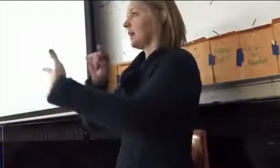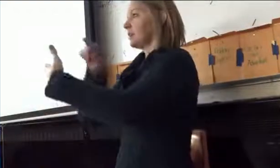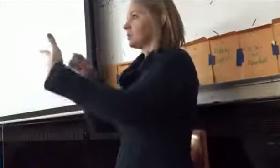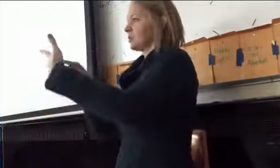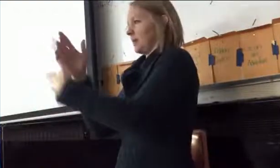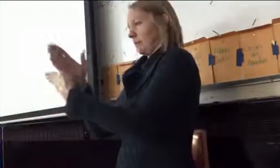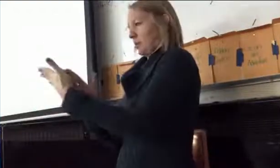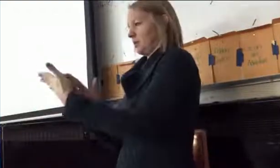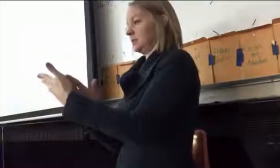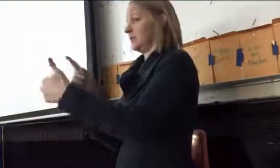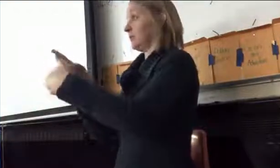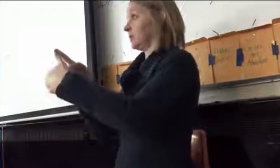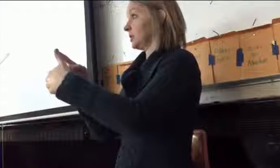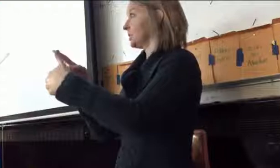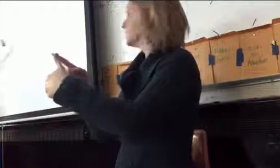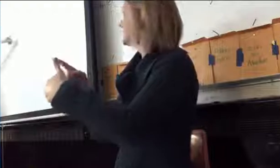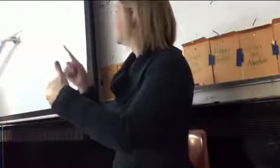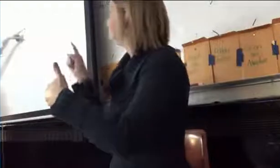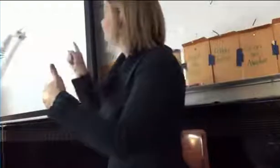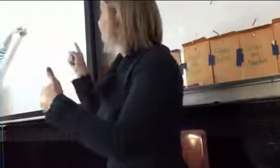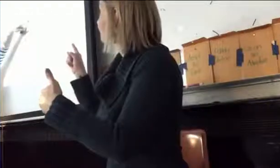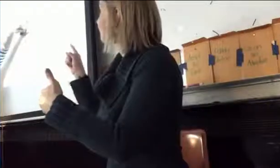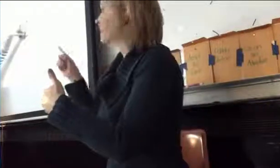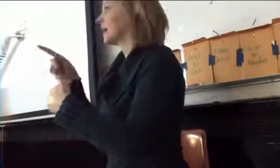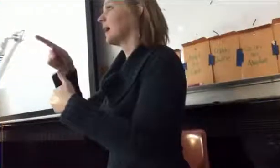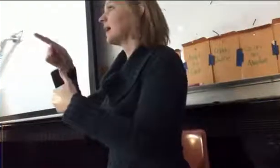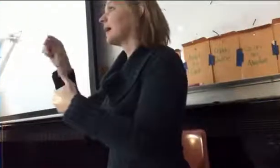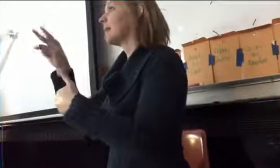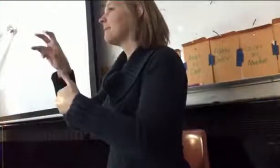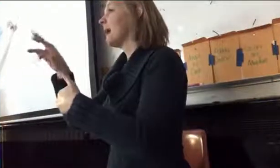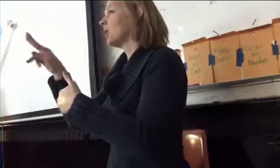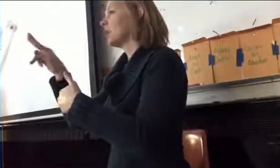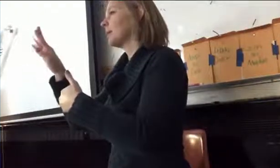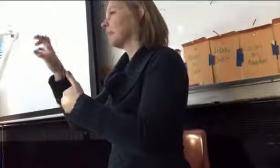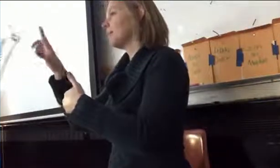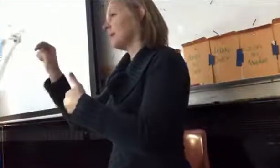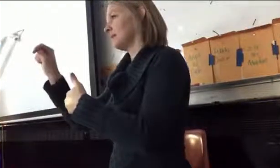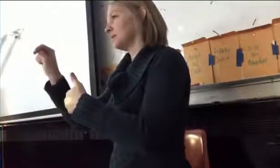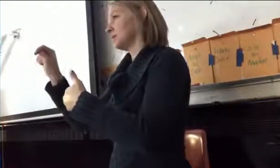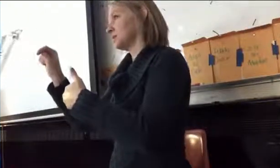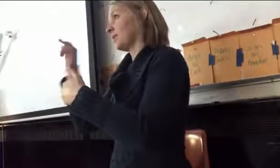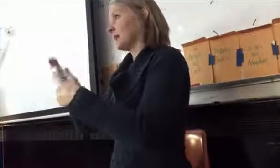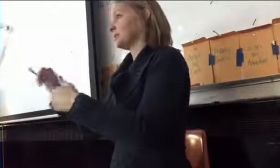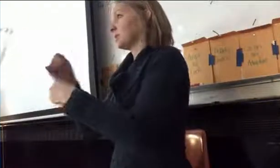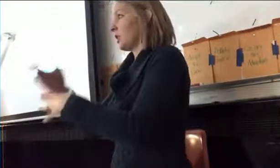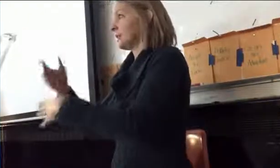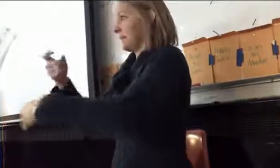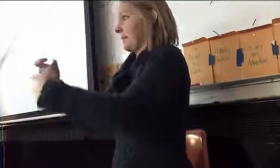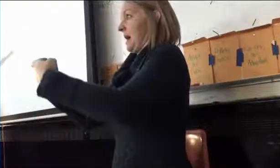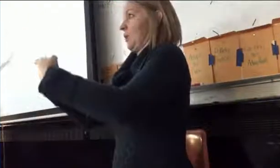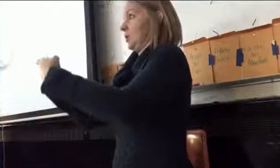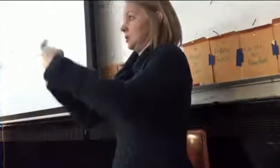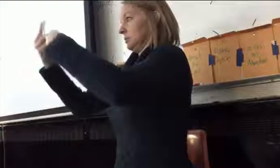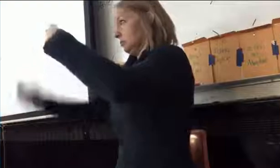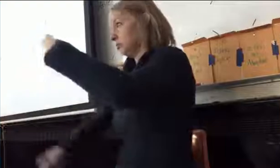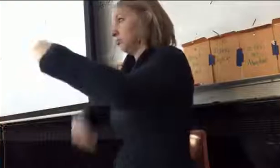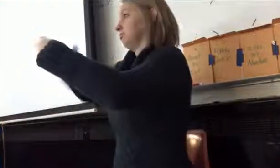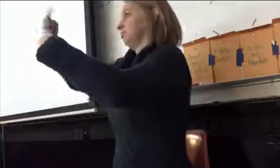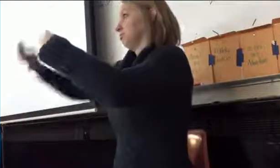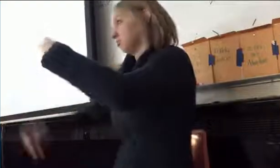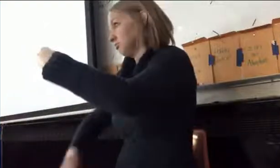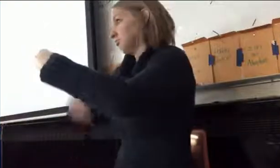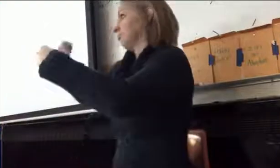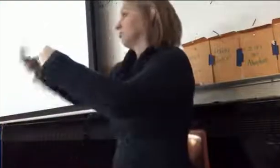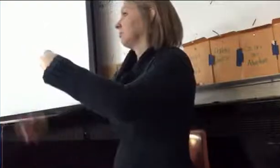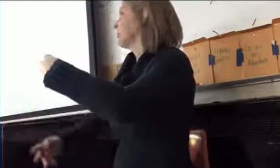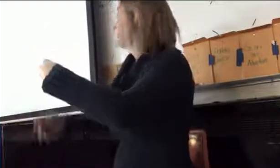to this loom. The first thing is that this is going to be the power belt. So this is what's basically powering this loom. Here, though,